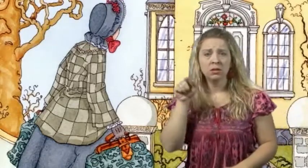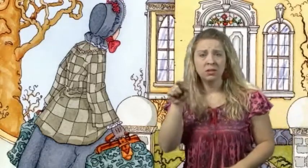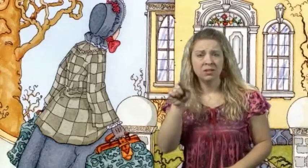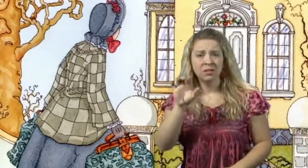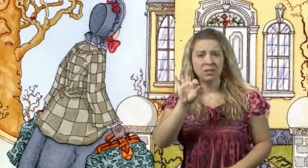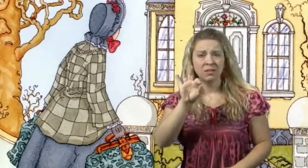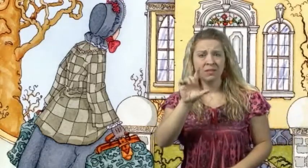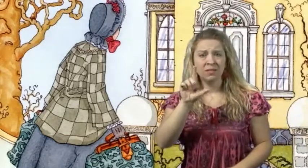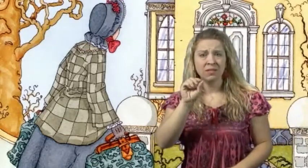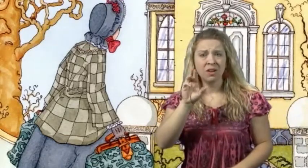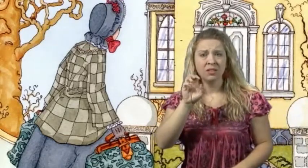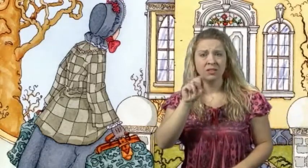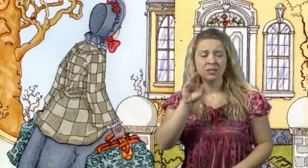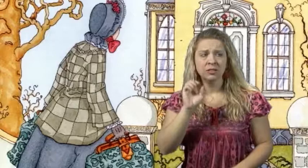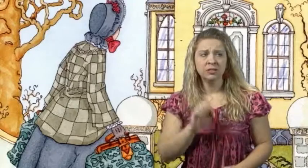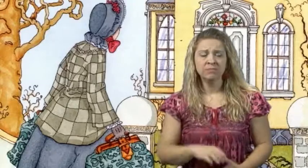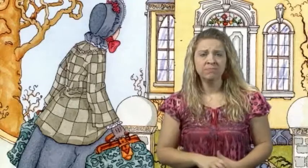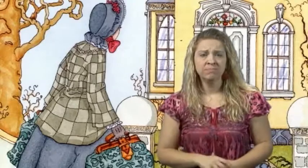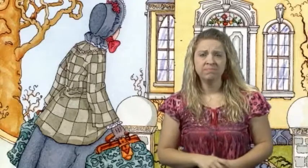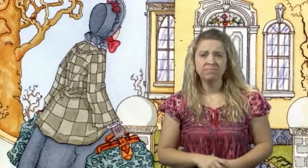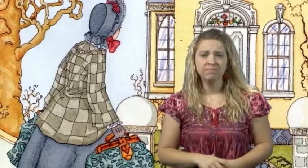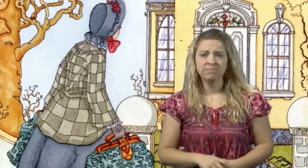war, she did not feel like celebrating.